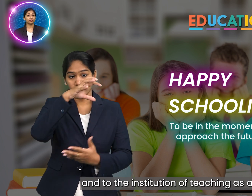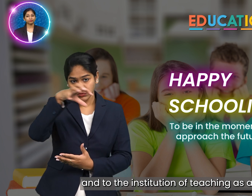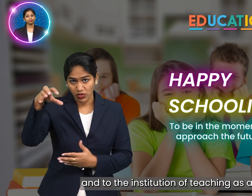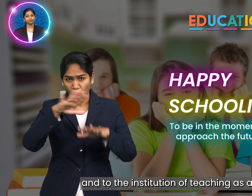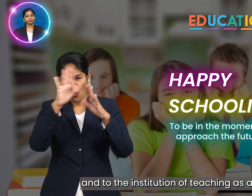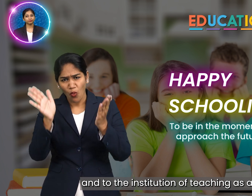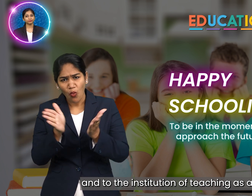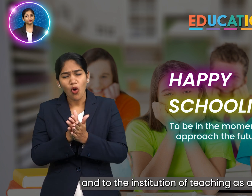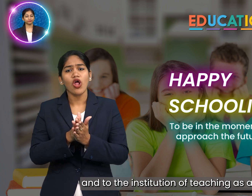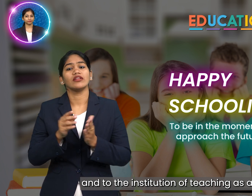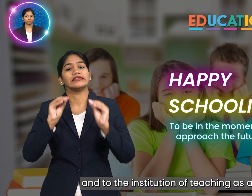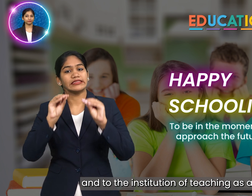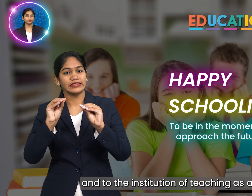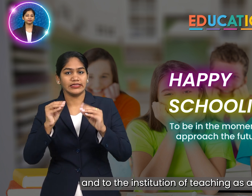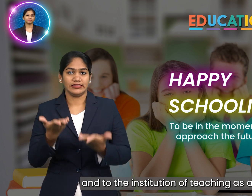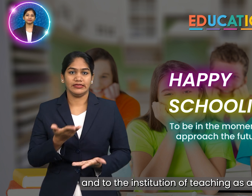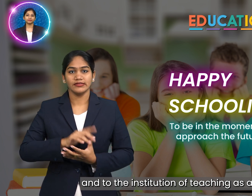whole.